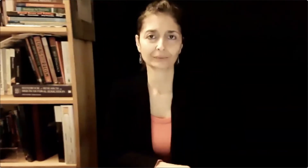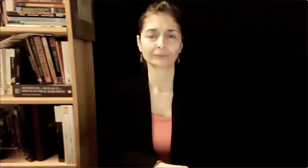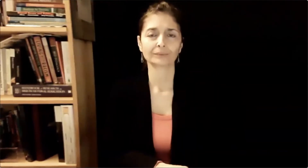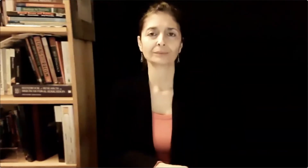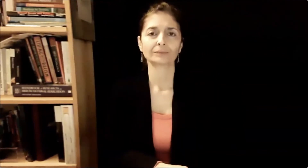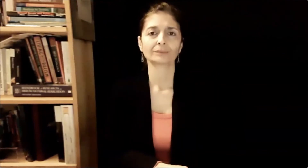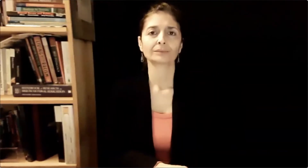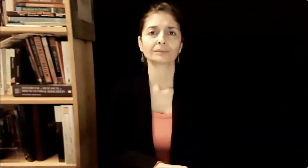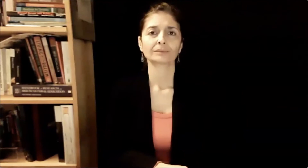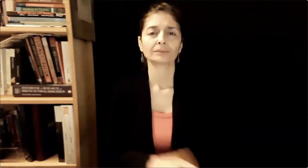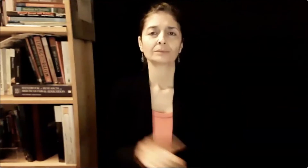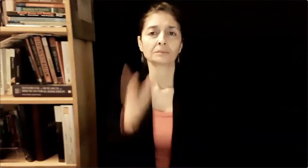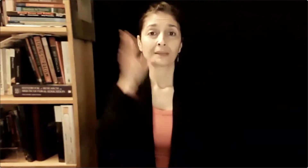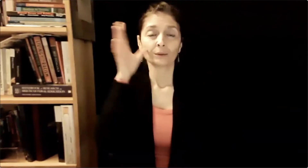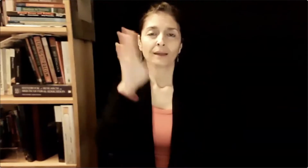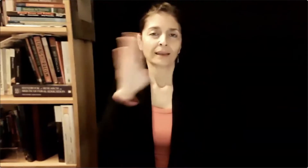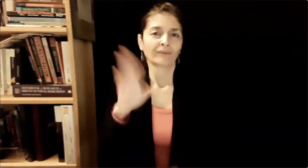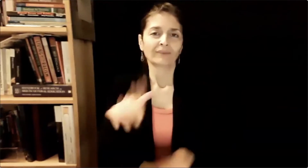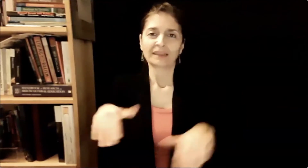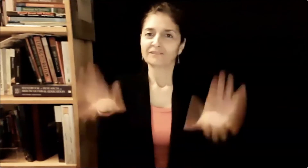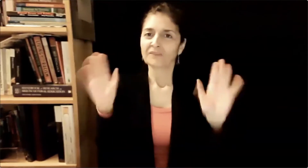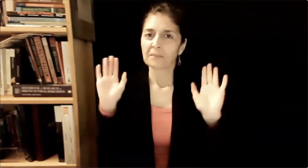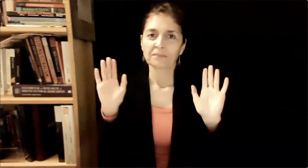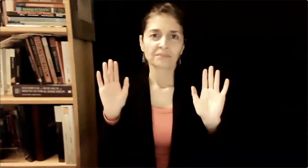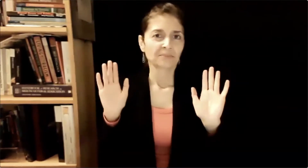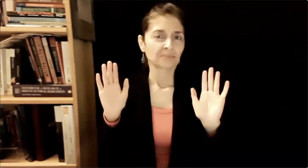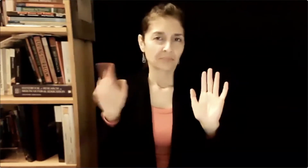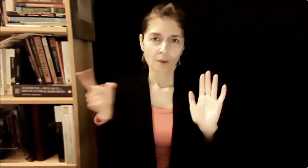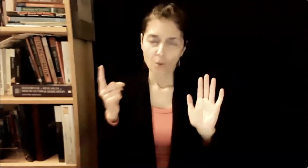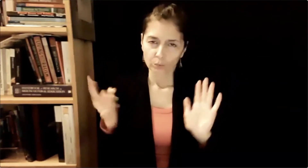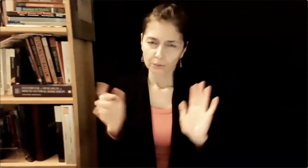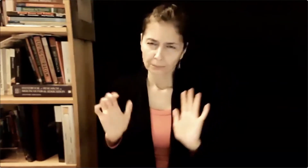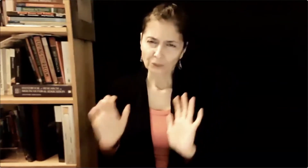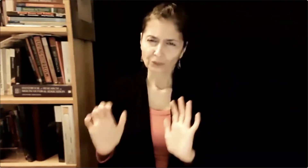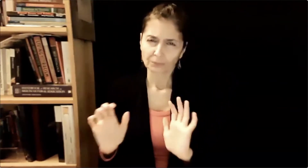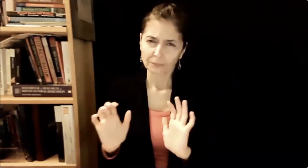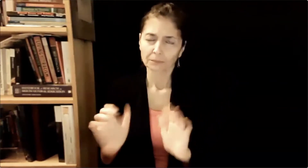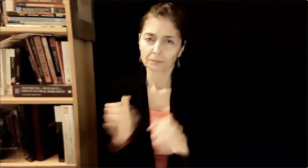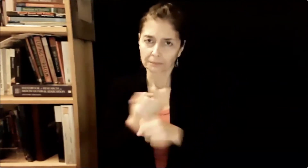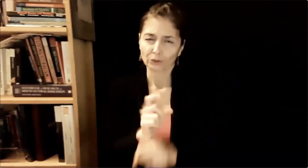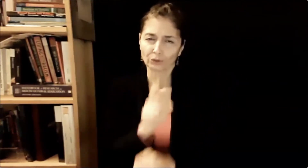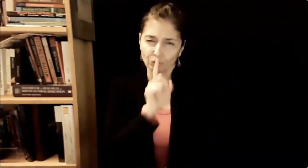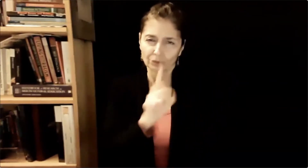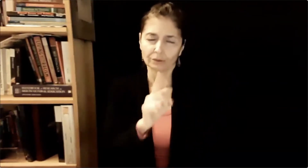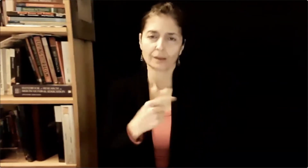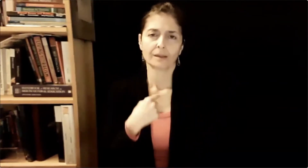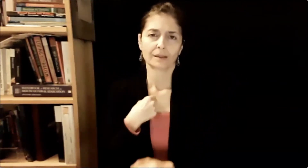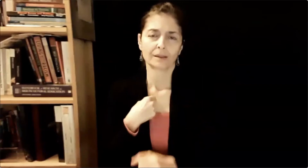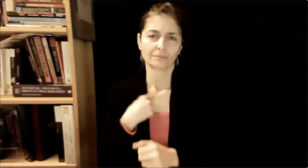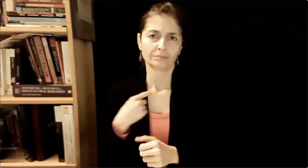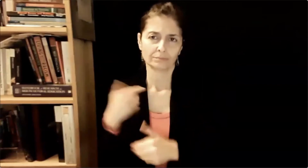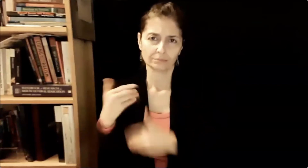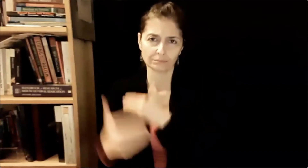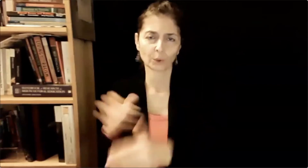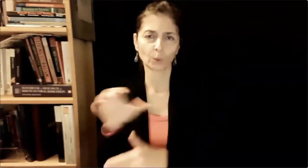success. My parents never gave up. They always pushed me, making sure